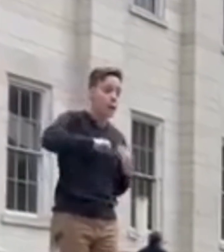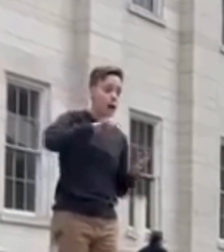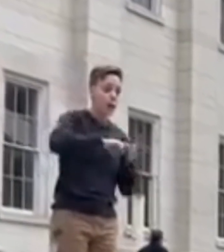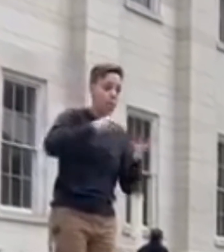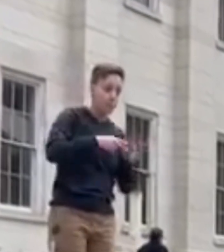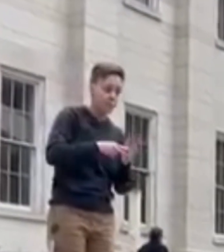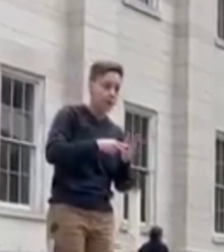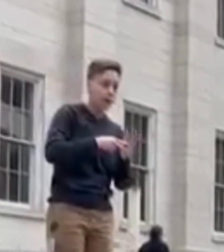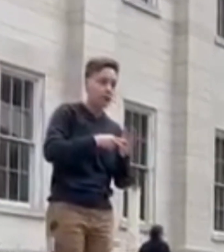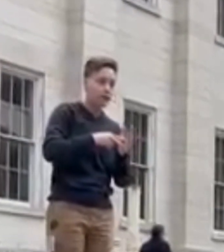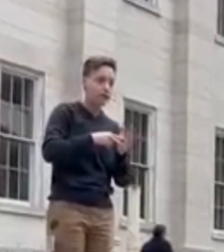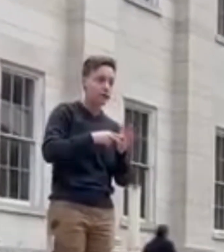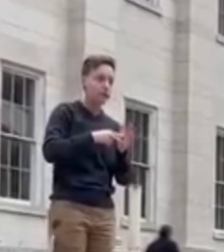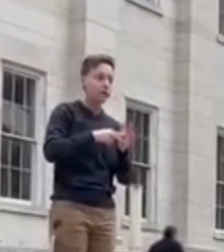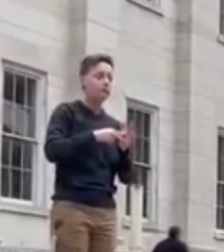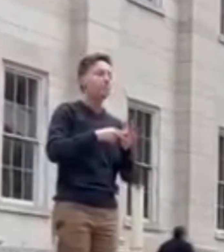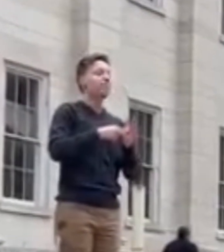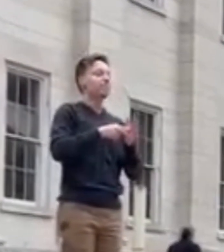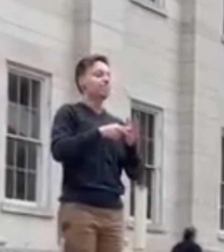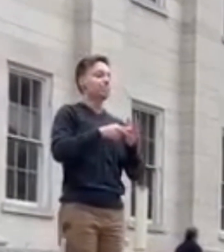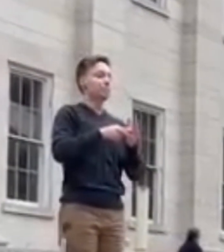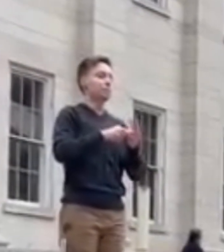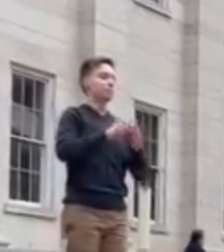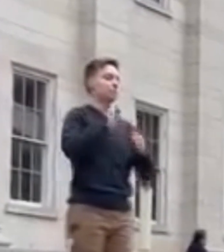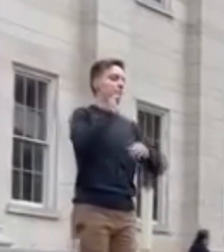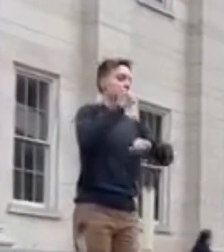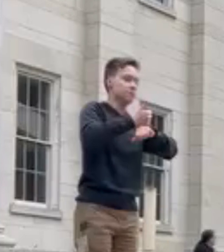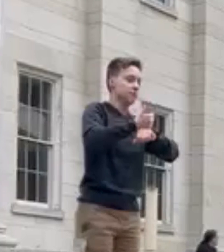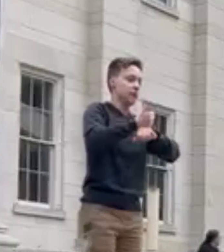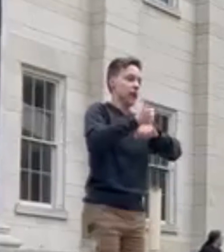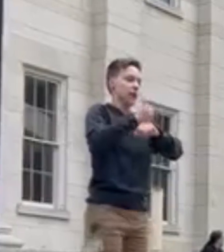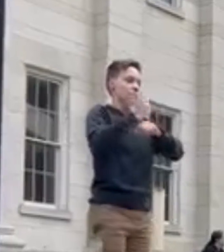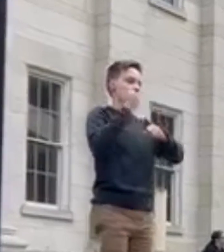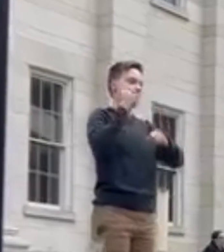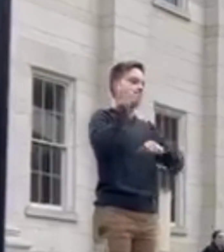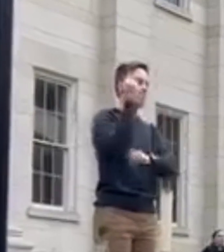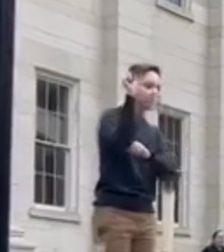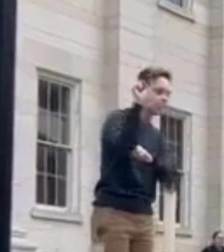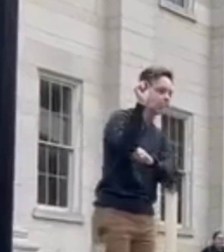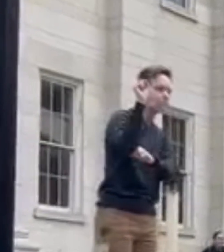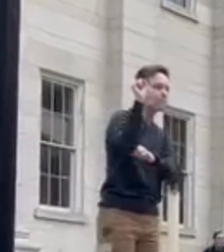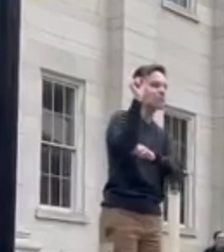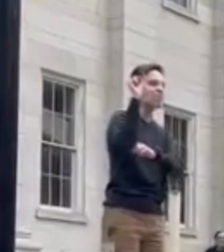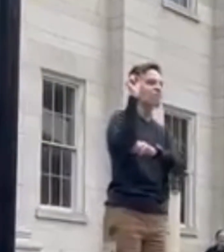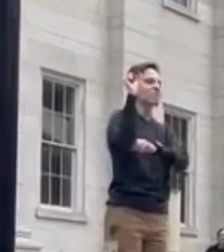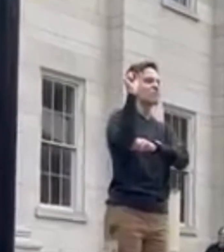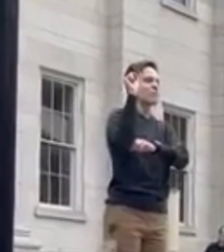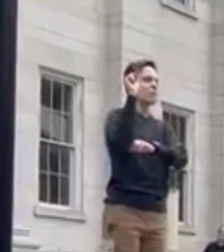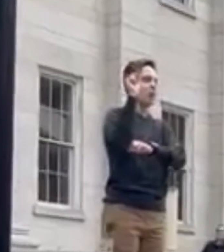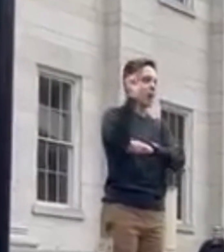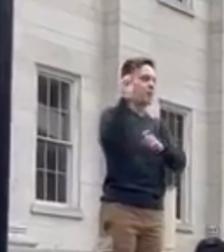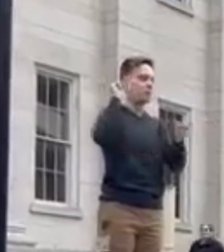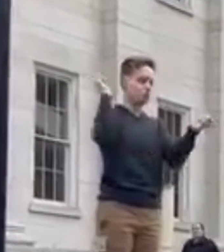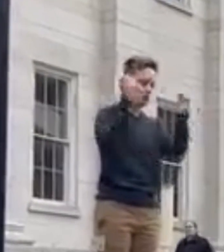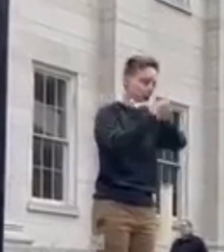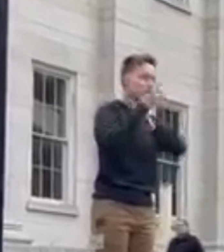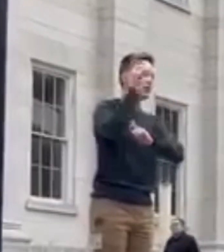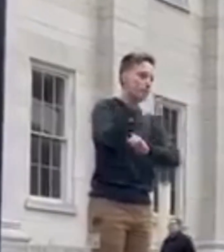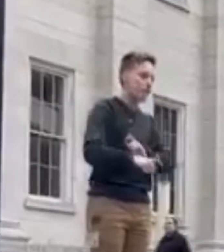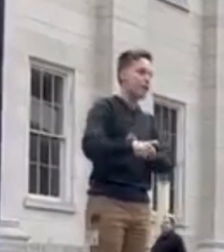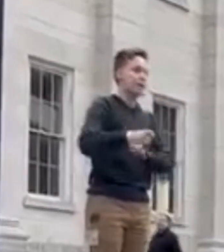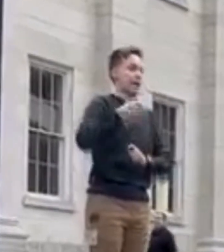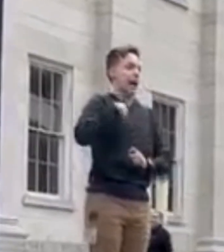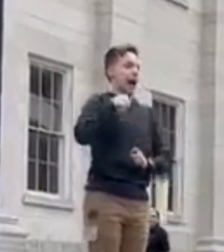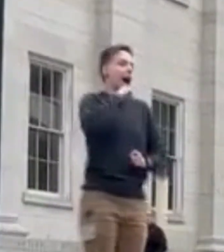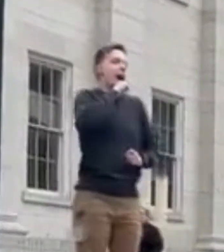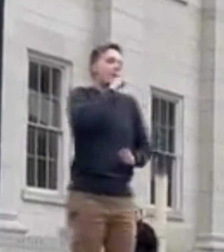an opportunity to stand up. It is rebellion. It is revolution. It is the opportunity of saying, I